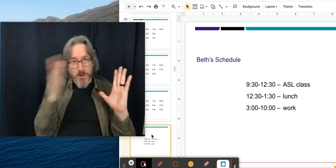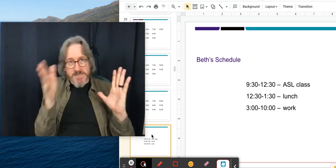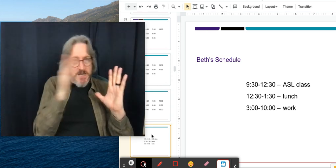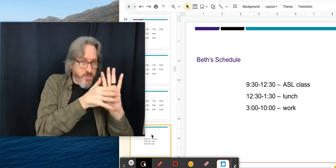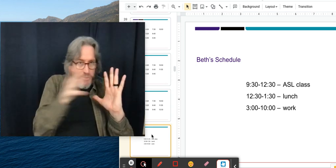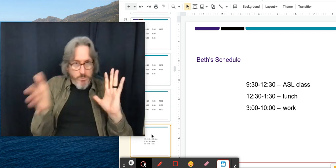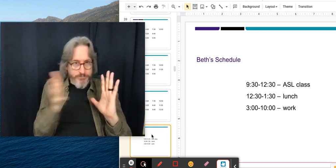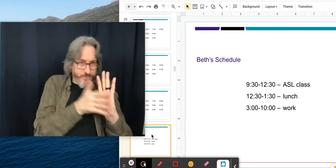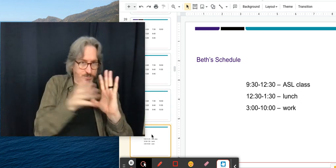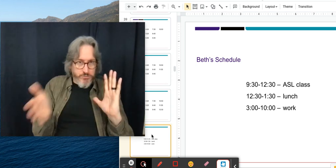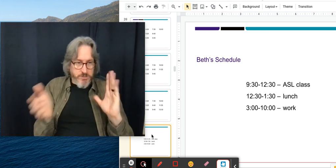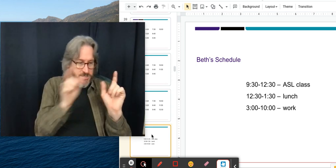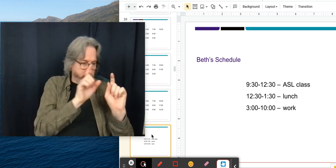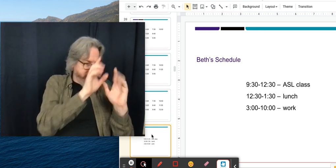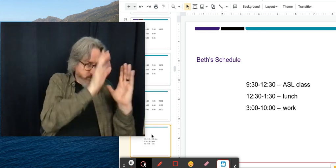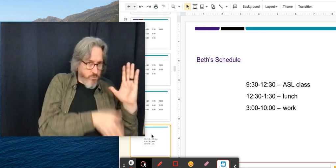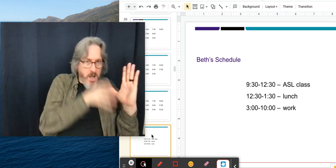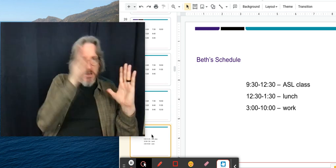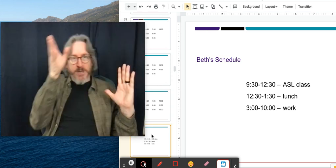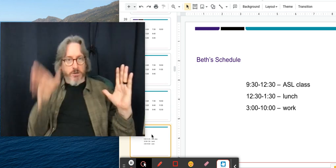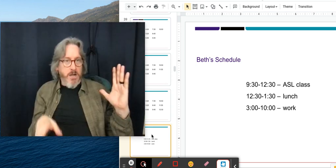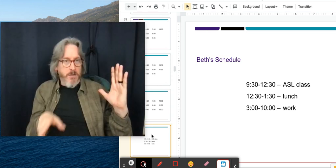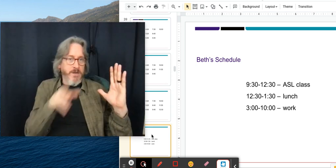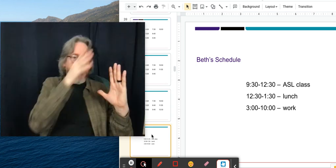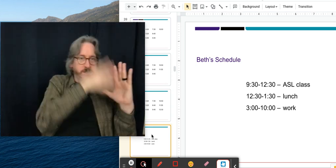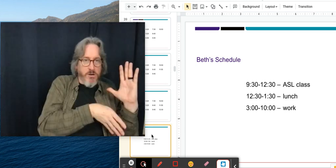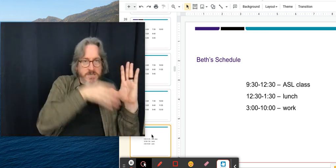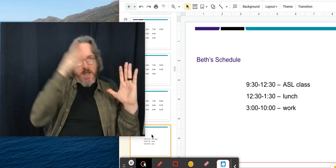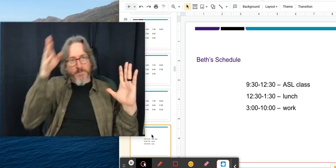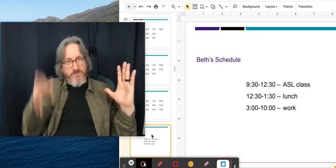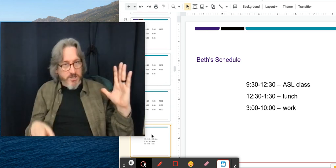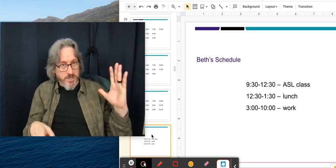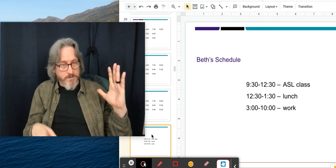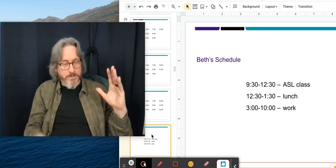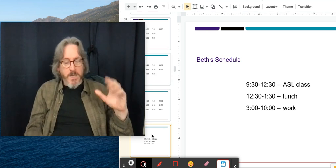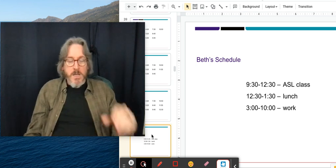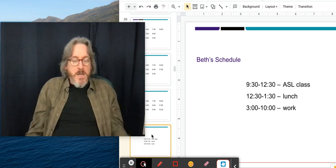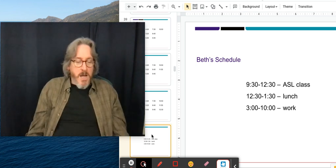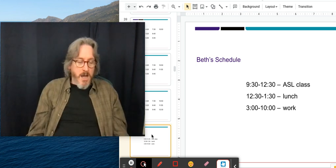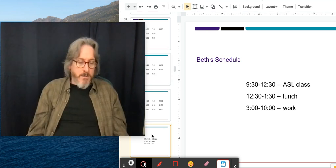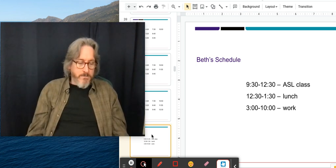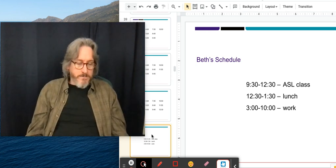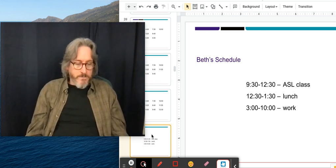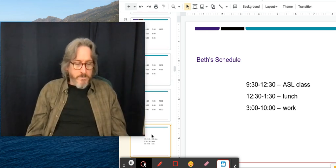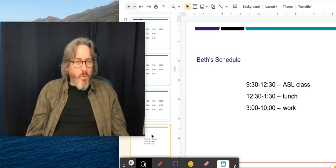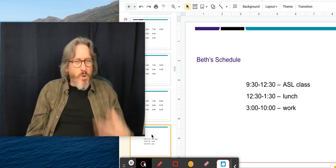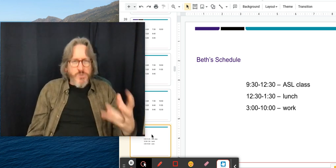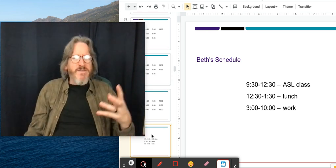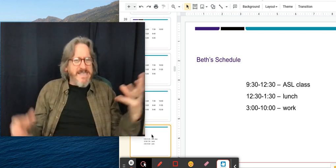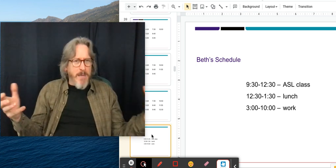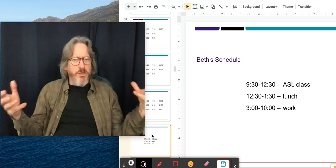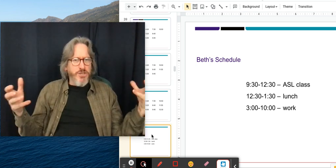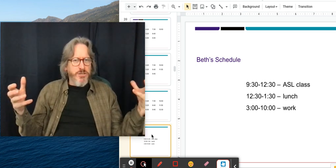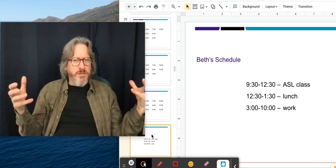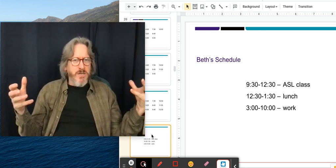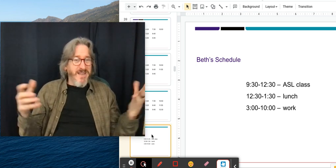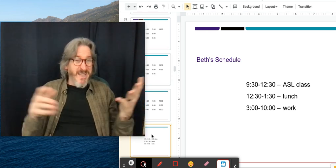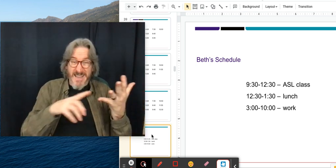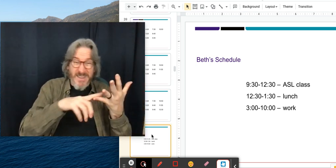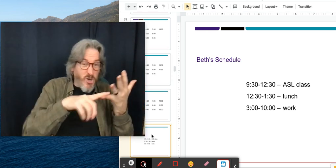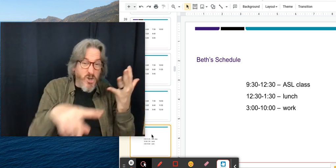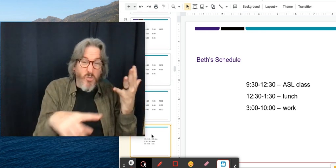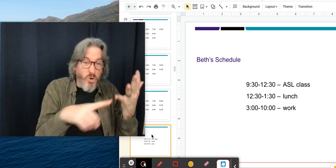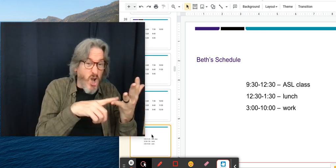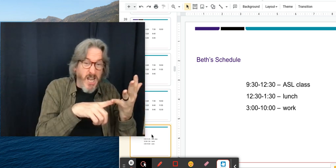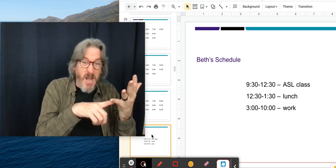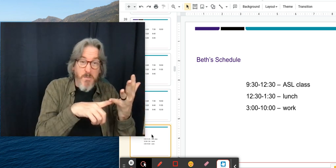so I always kind of do, it's always column here, start time, finish time. Once we've established